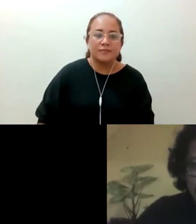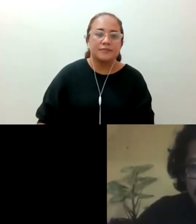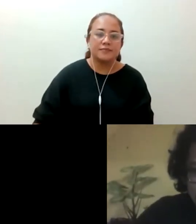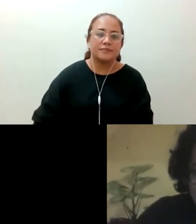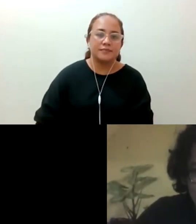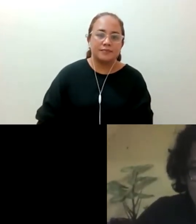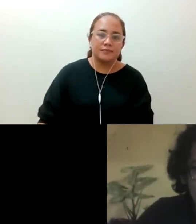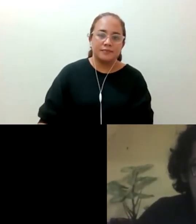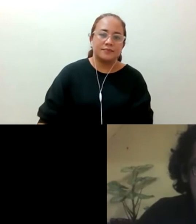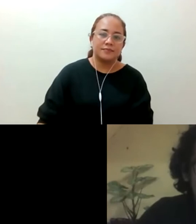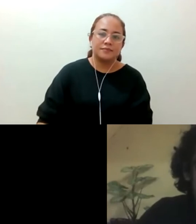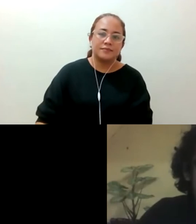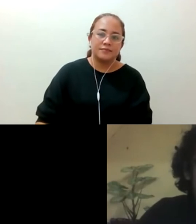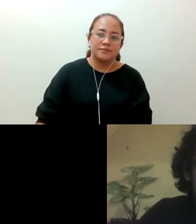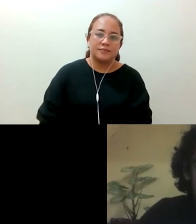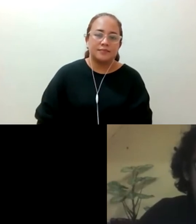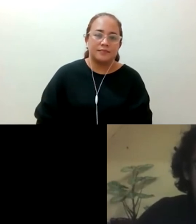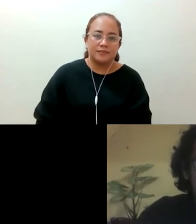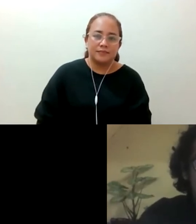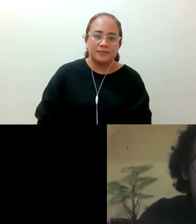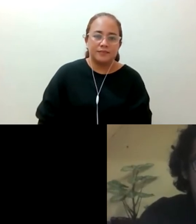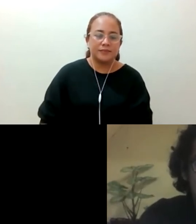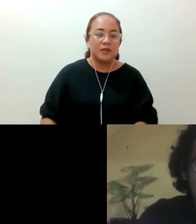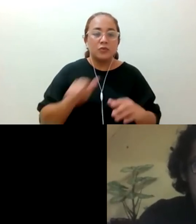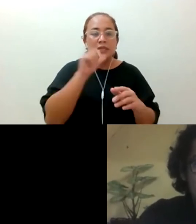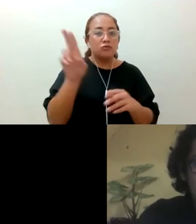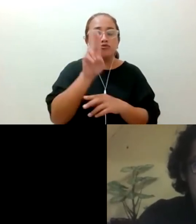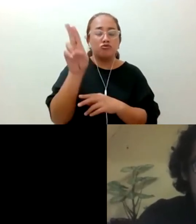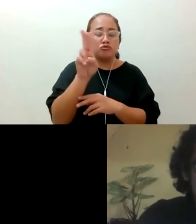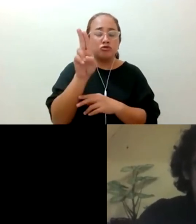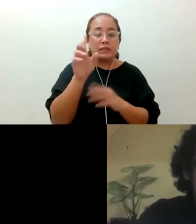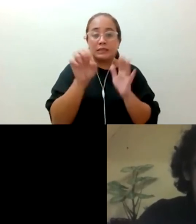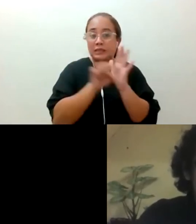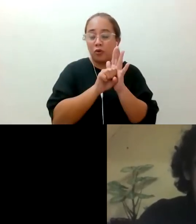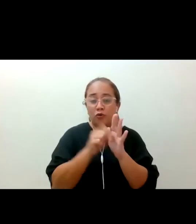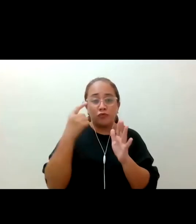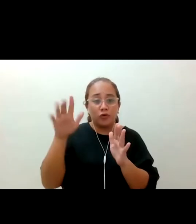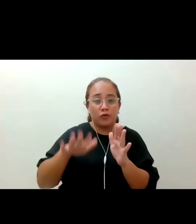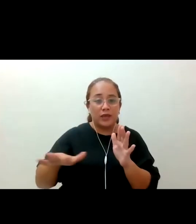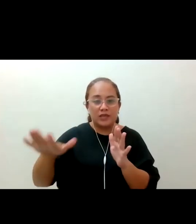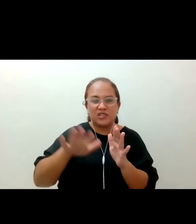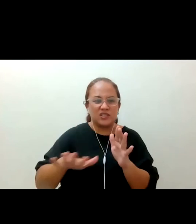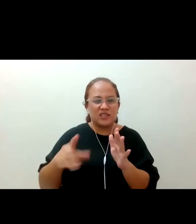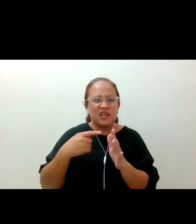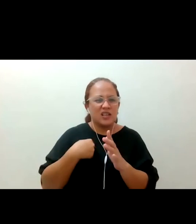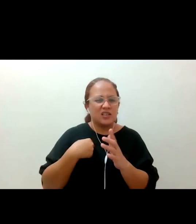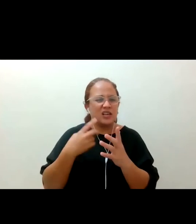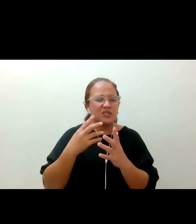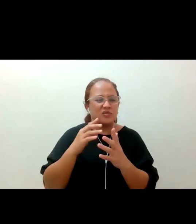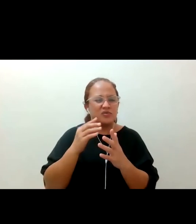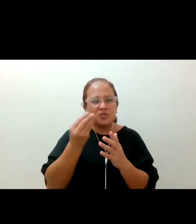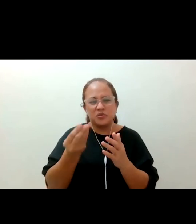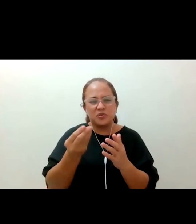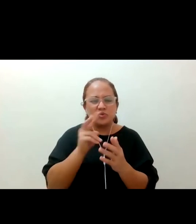And we don't use any special symbols for location since there are rarely more than 2 or 3 signs